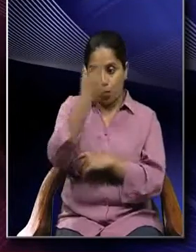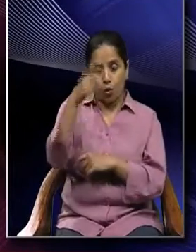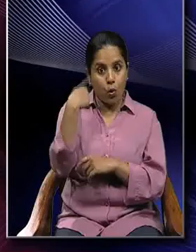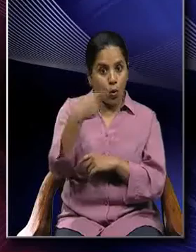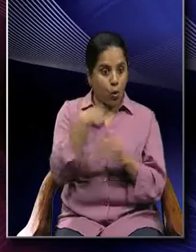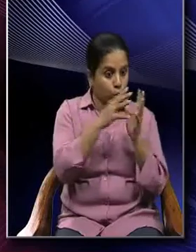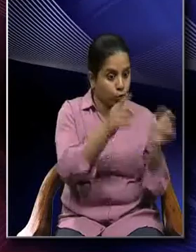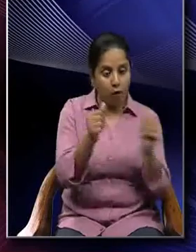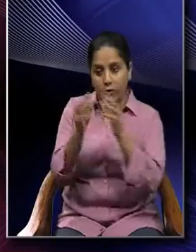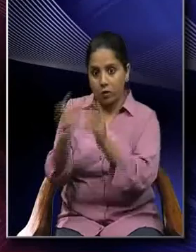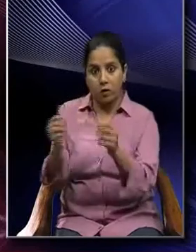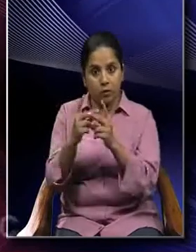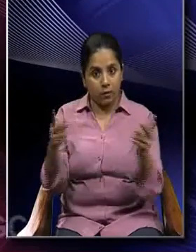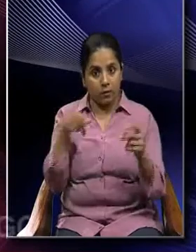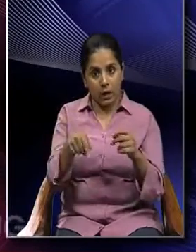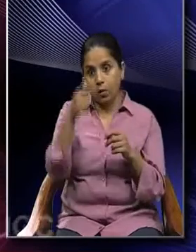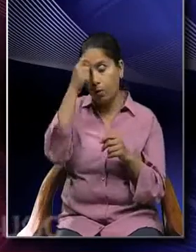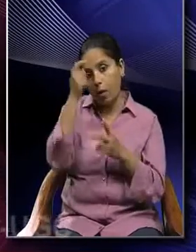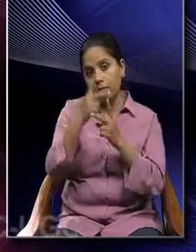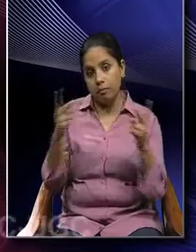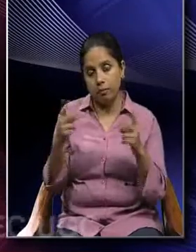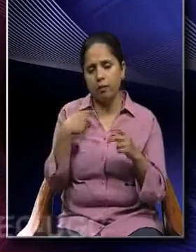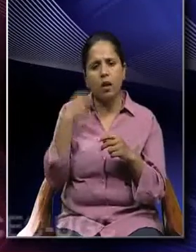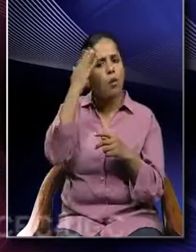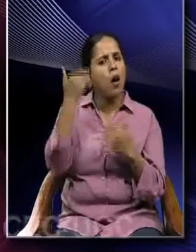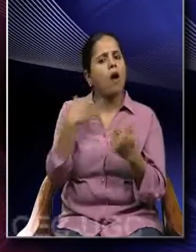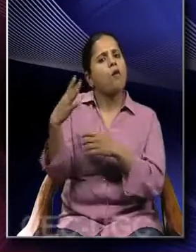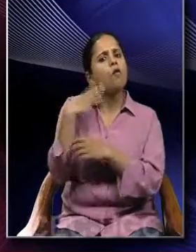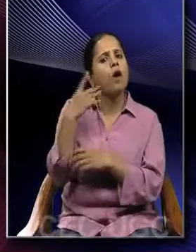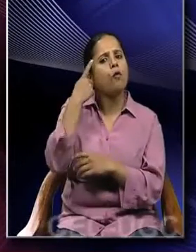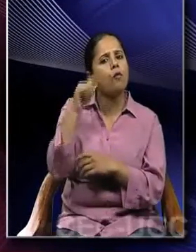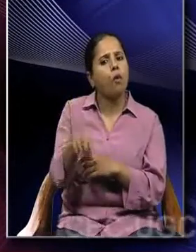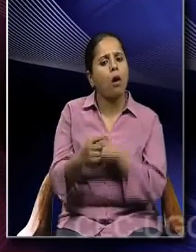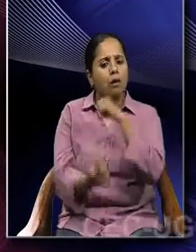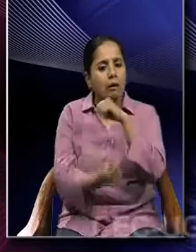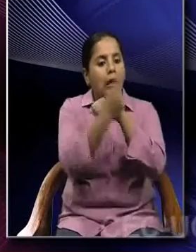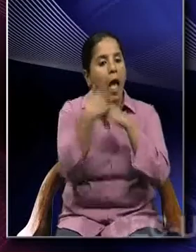is there to resolve the issues, why are we waiting for conflict to arise?